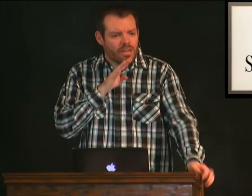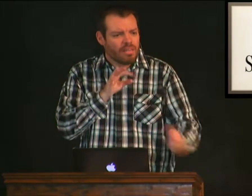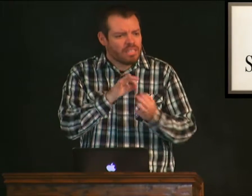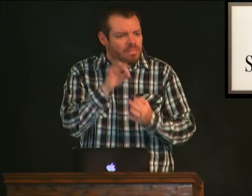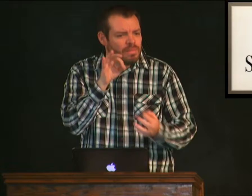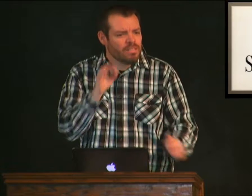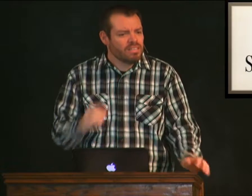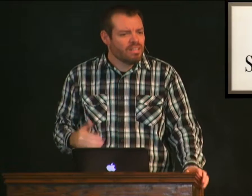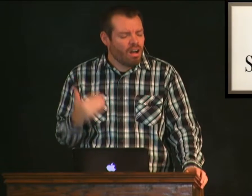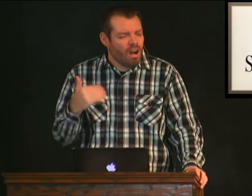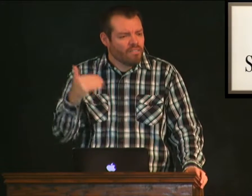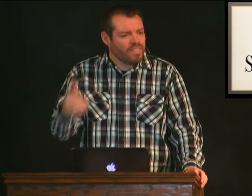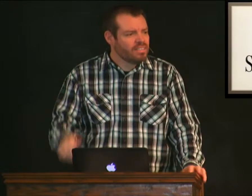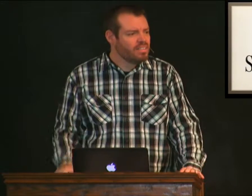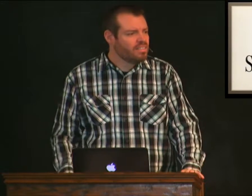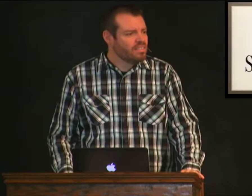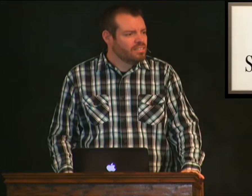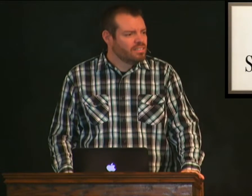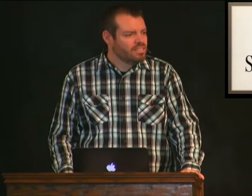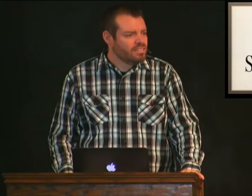Do we talk about the Spirit?